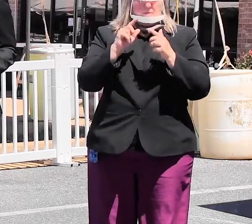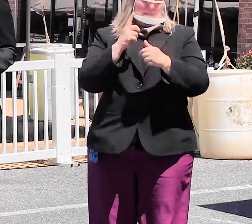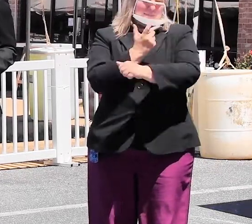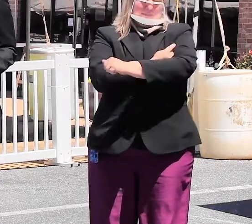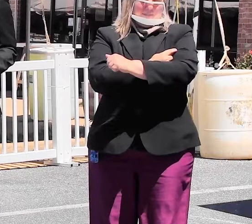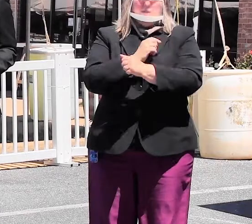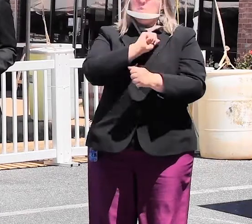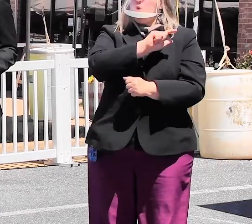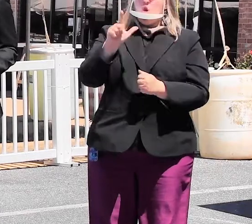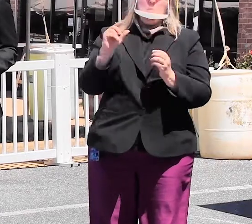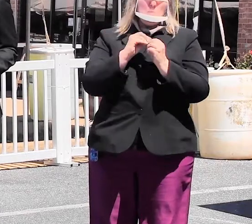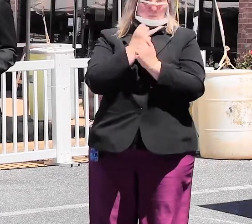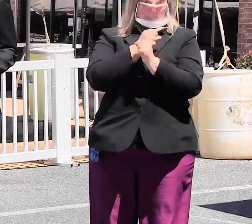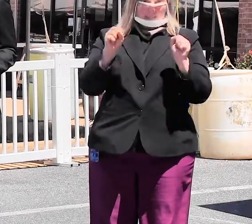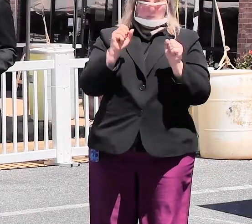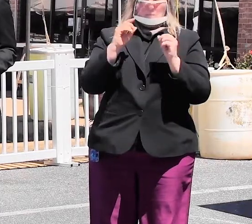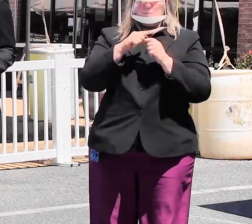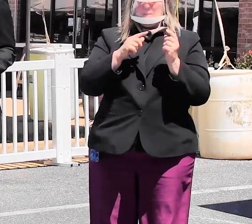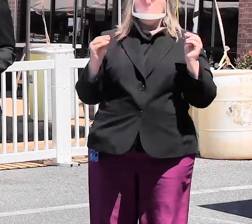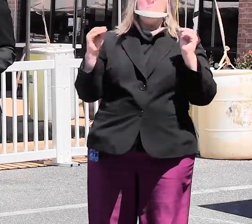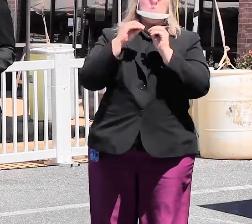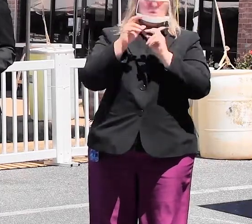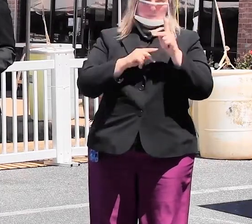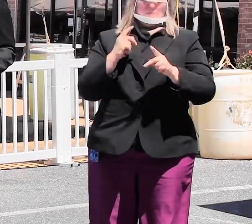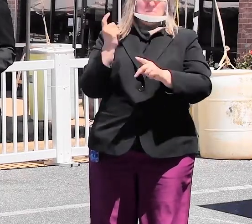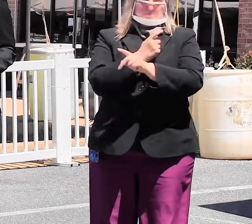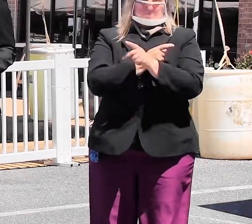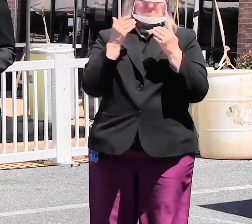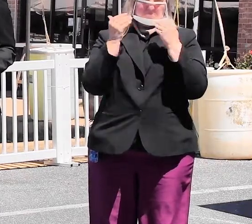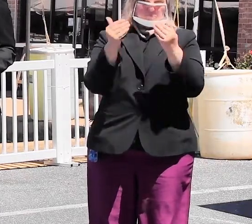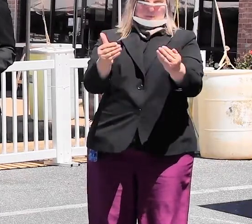safer when more people get vaccinated.